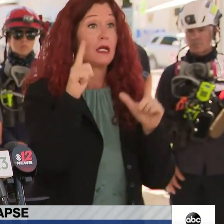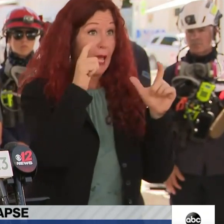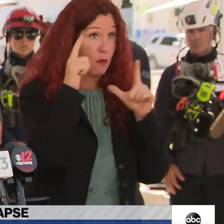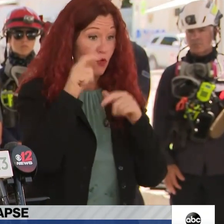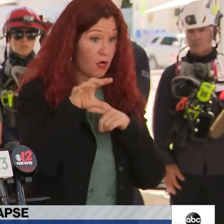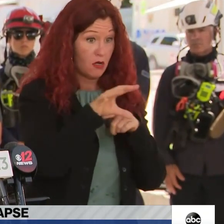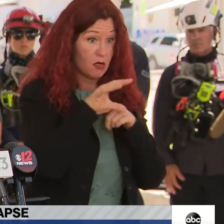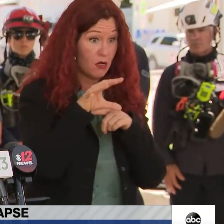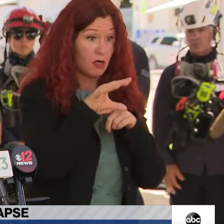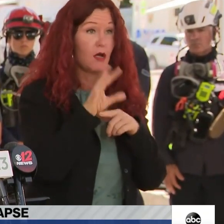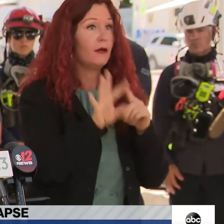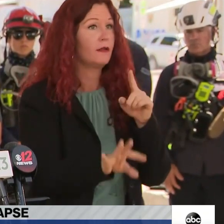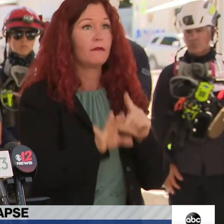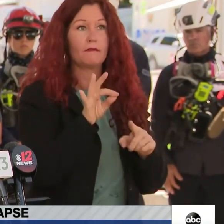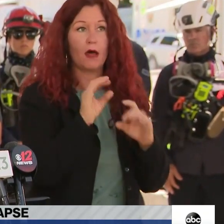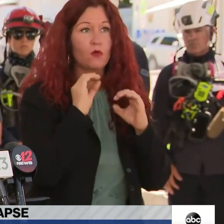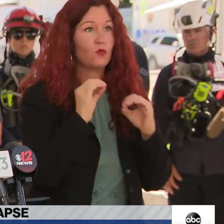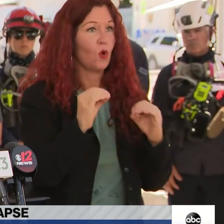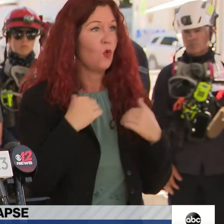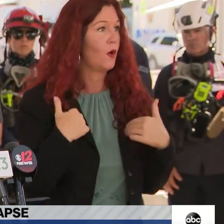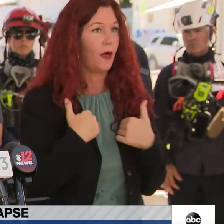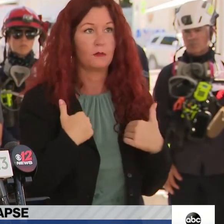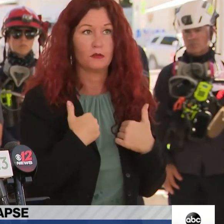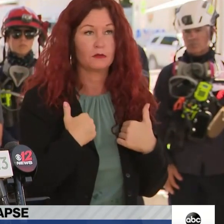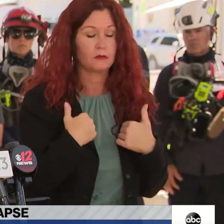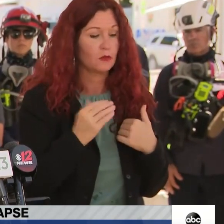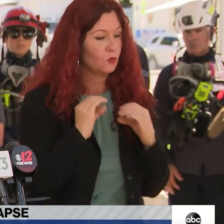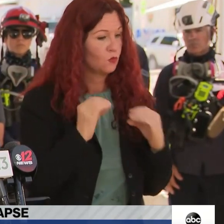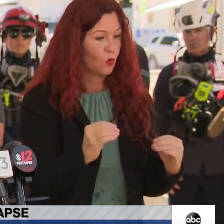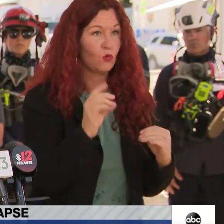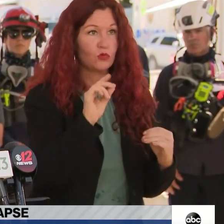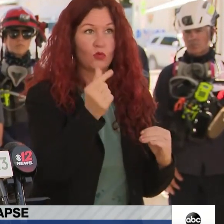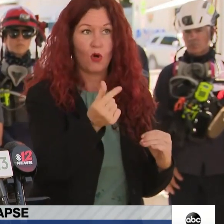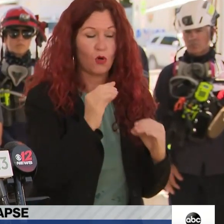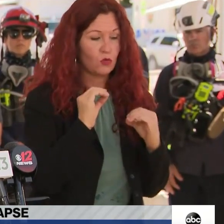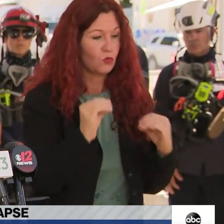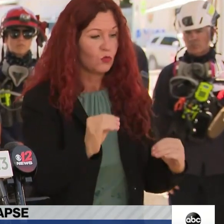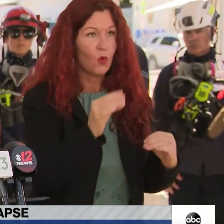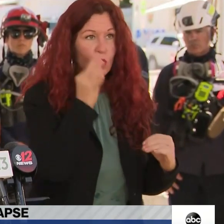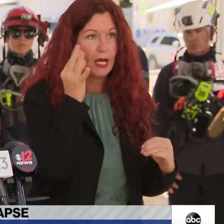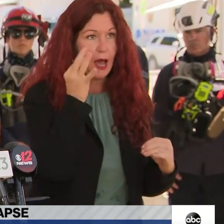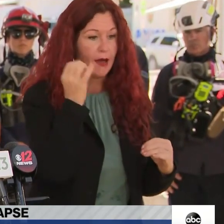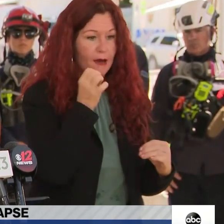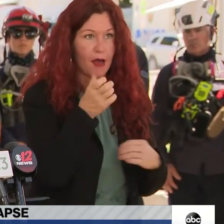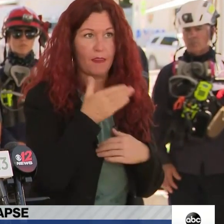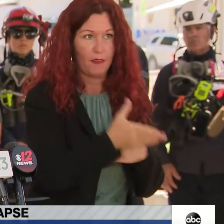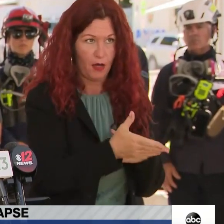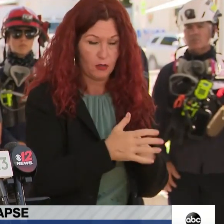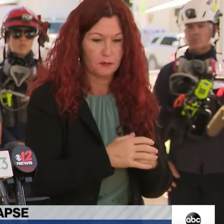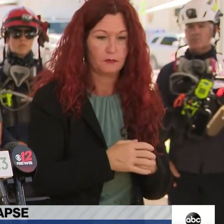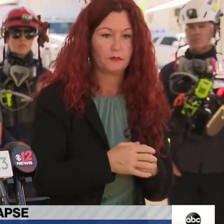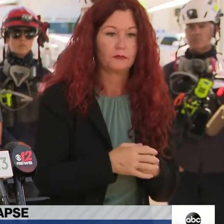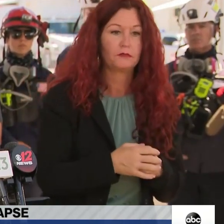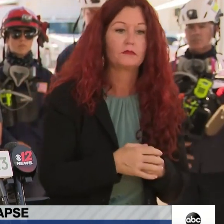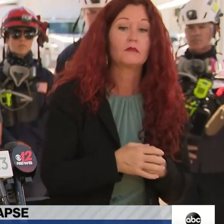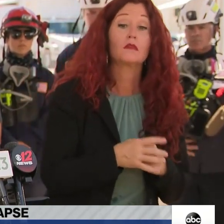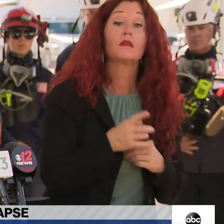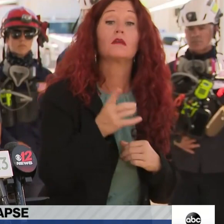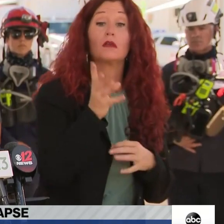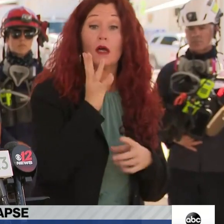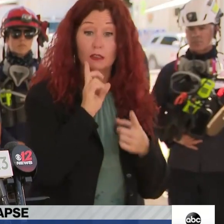been in touch with a contractor and provided the locations that were given to me. of possible animals still in the